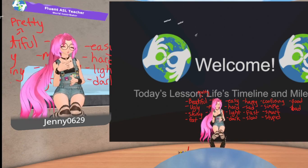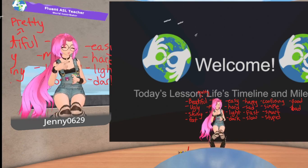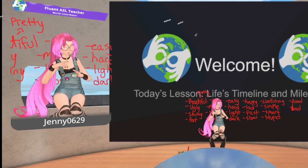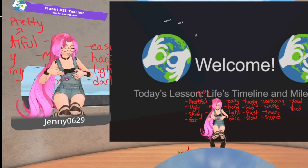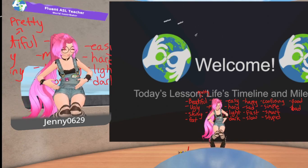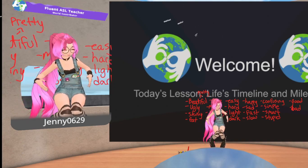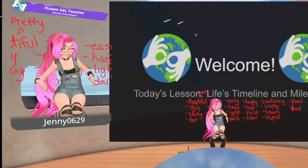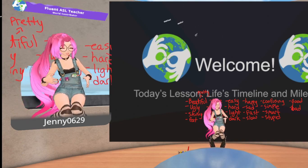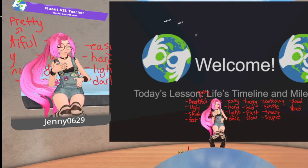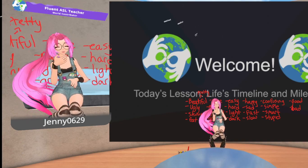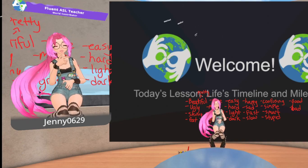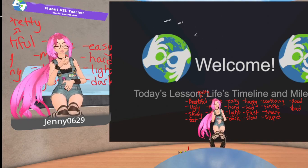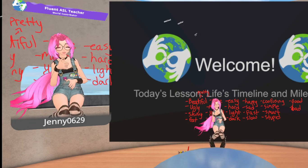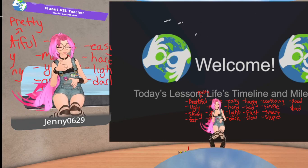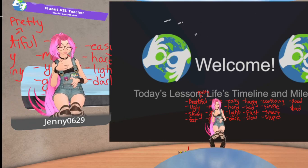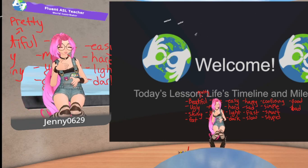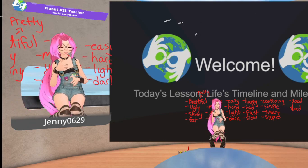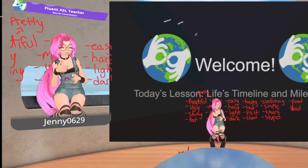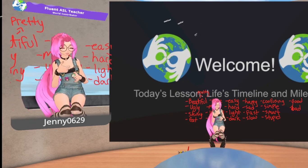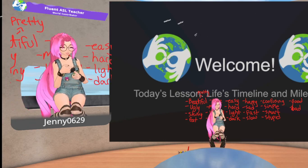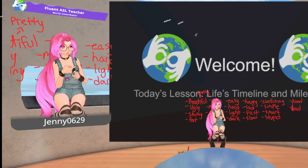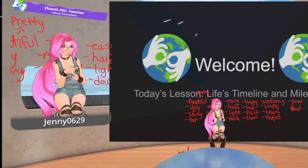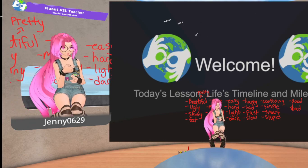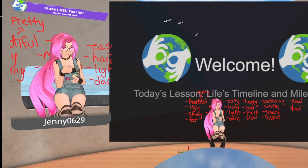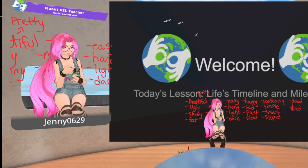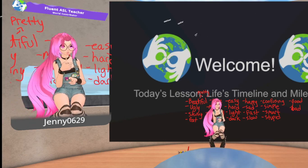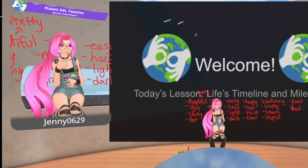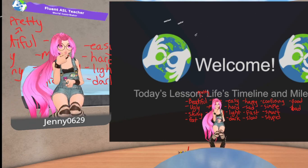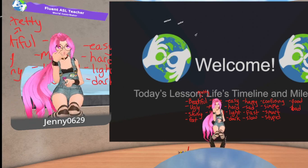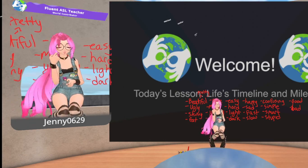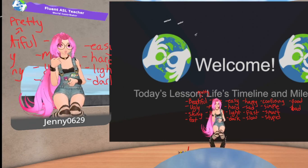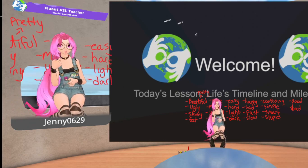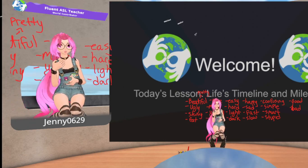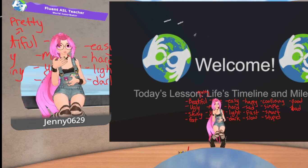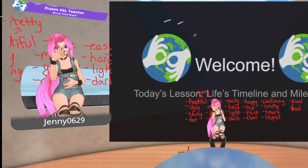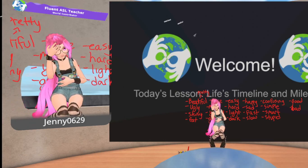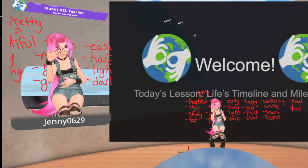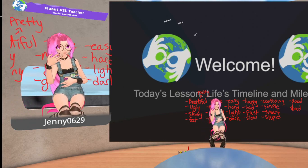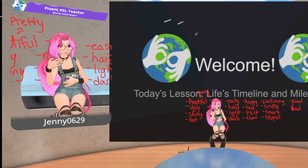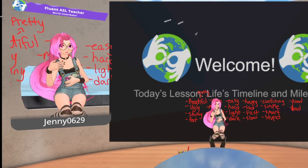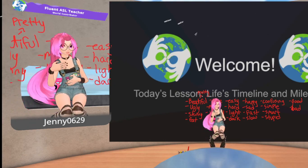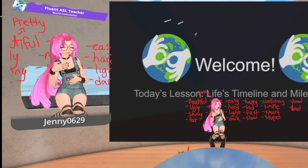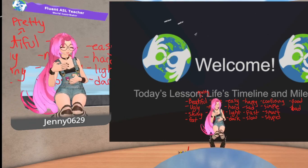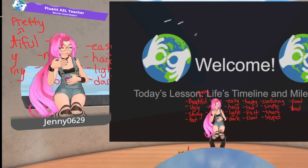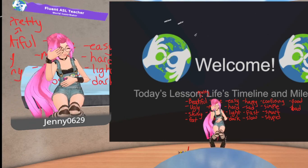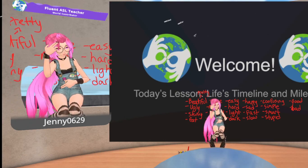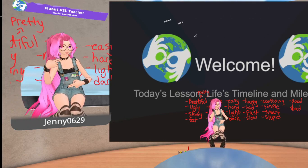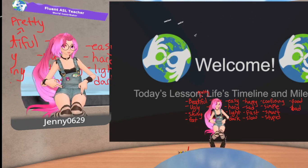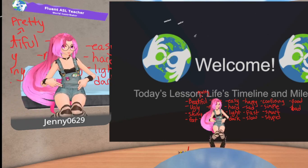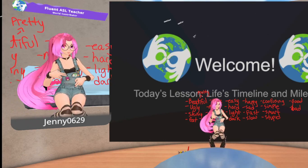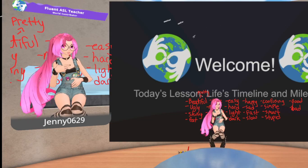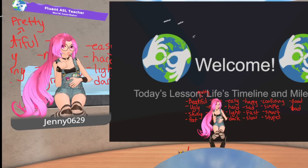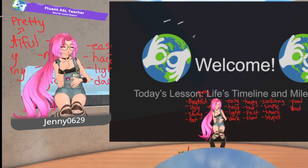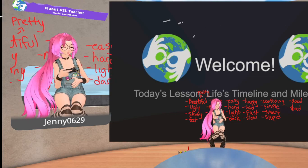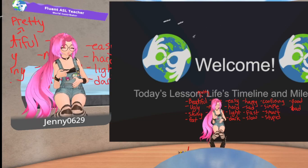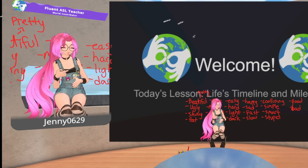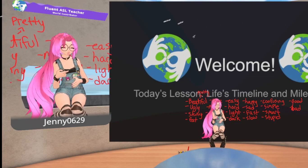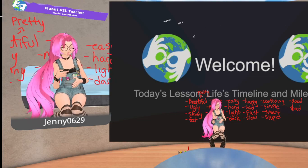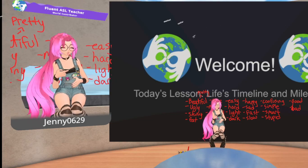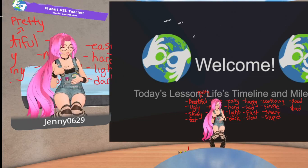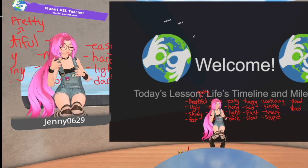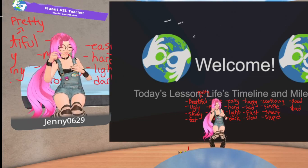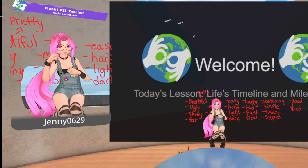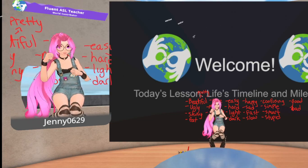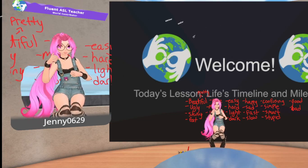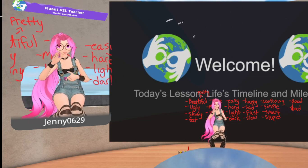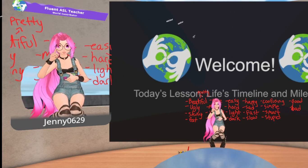person calls you fat, it's not because they're trying to make fun of you, it's because they're concerned about your health and they want to make